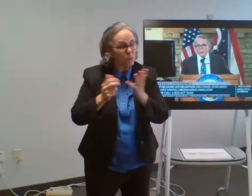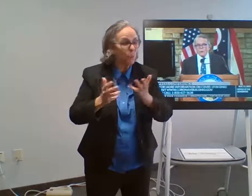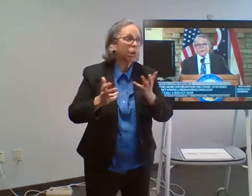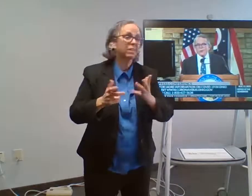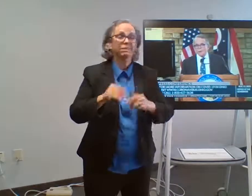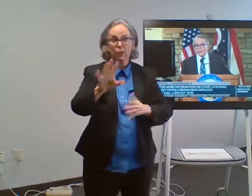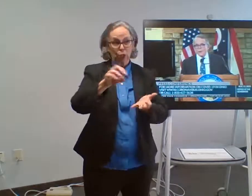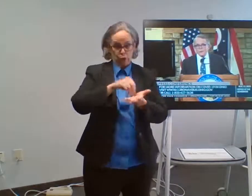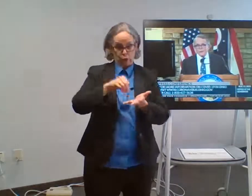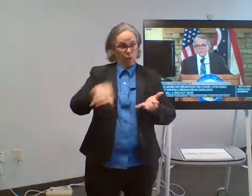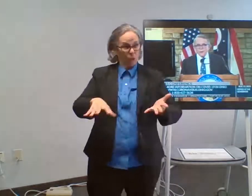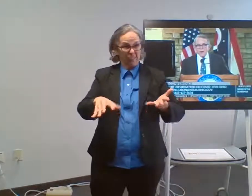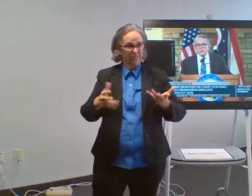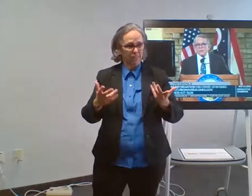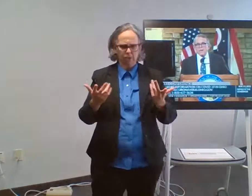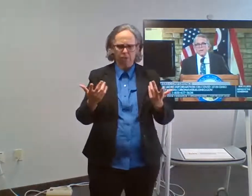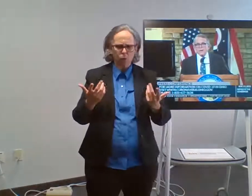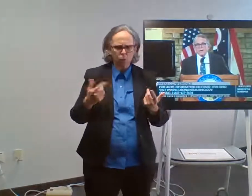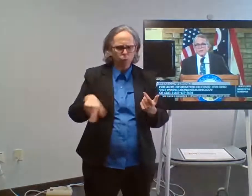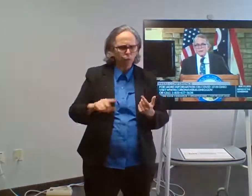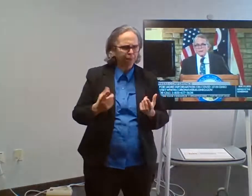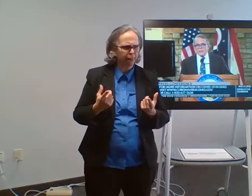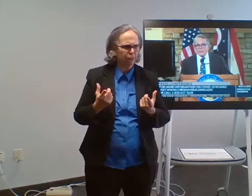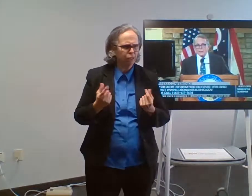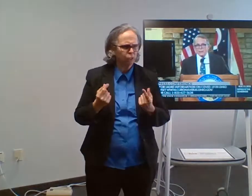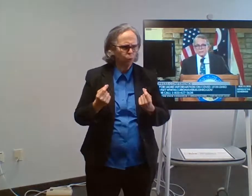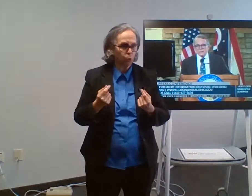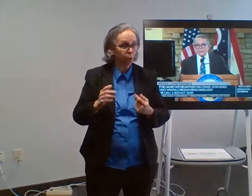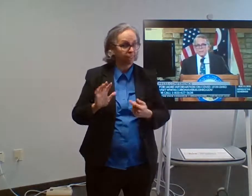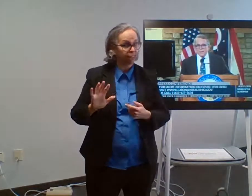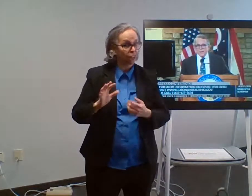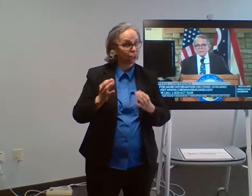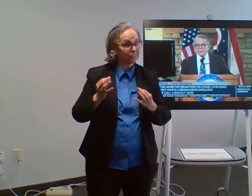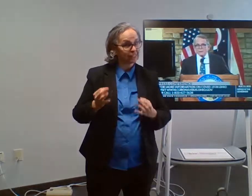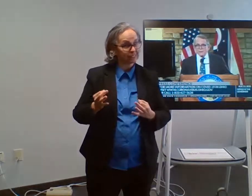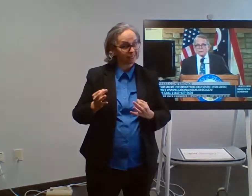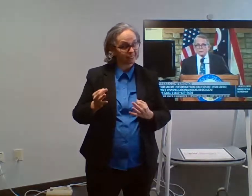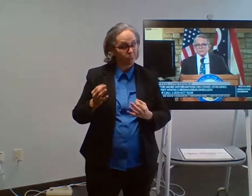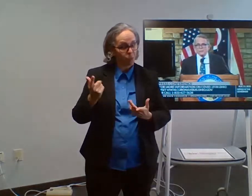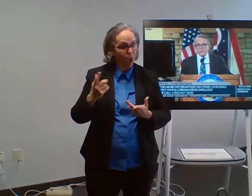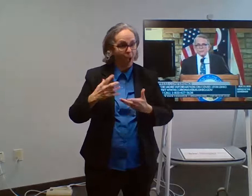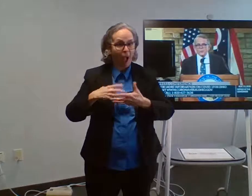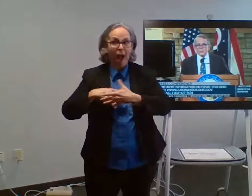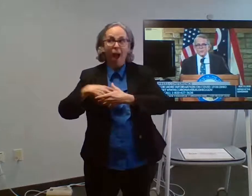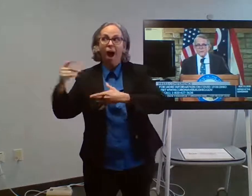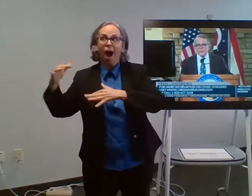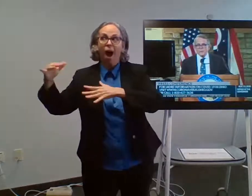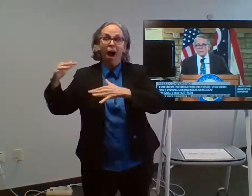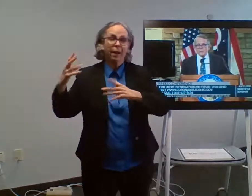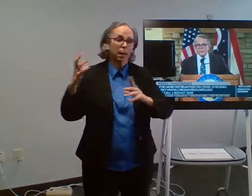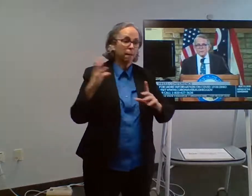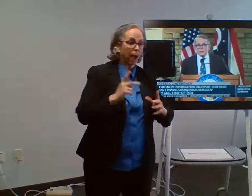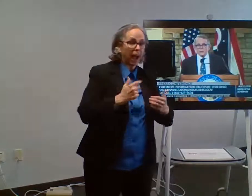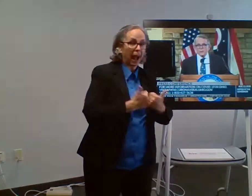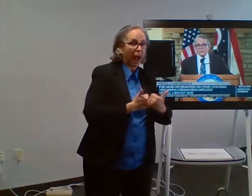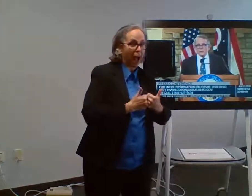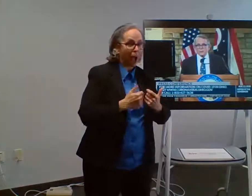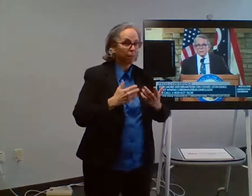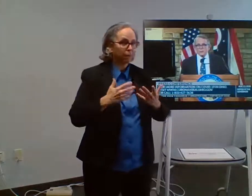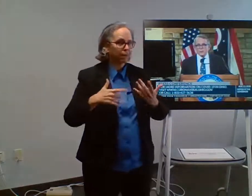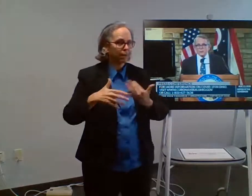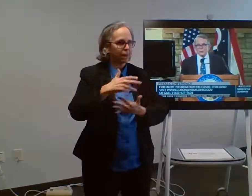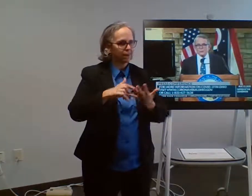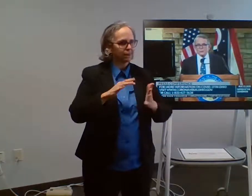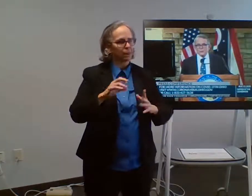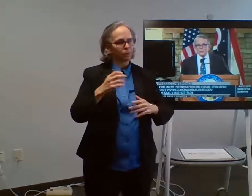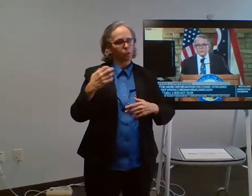they're home, when they're out and about. And so I think that having the coaches focus on that, we always